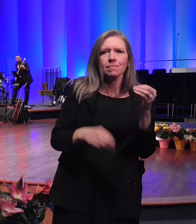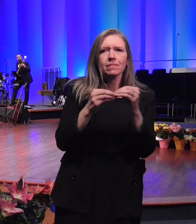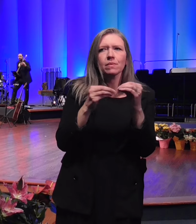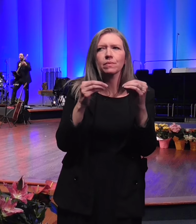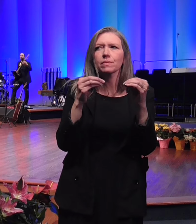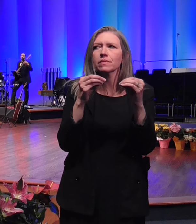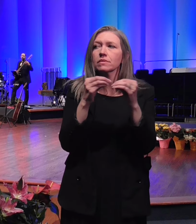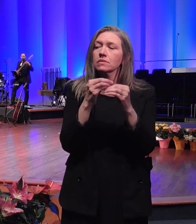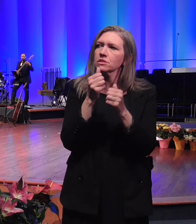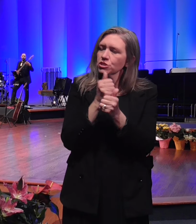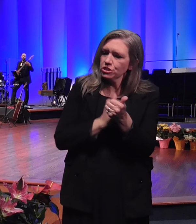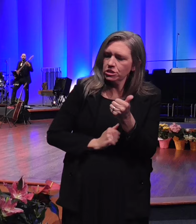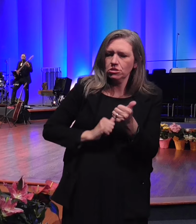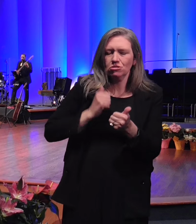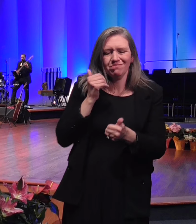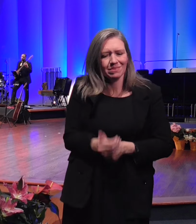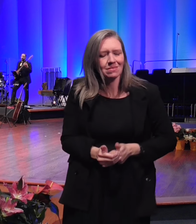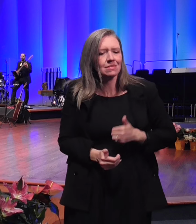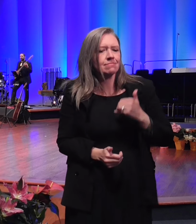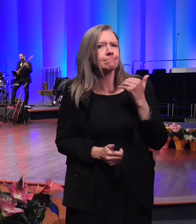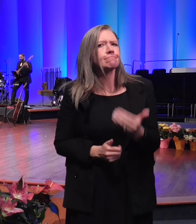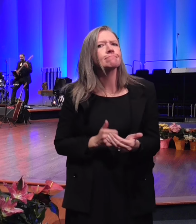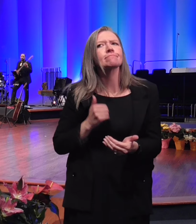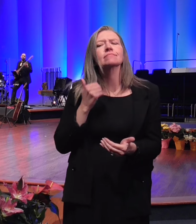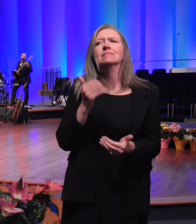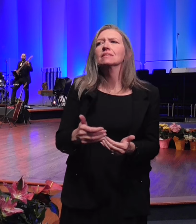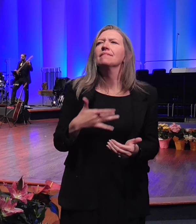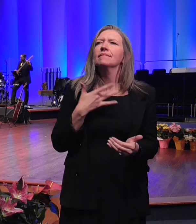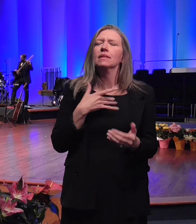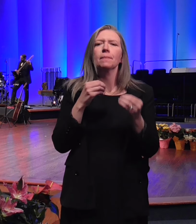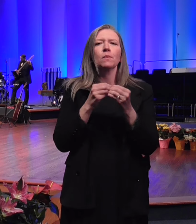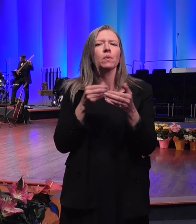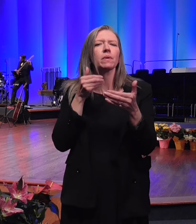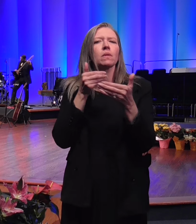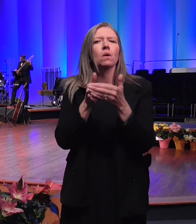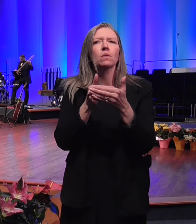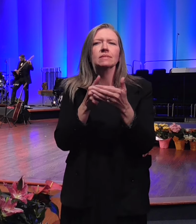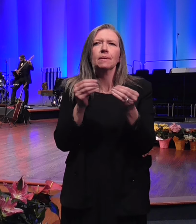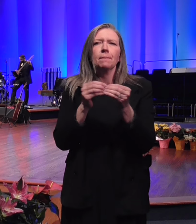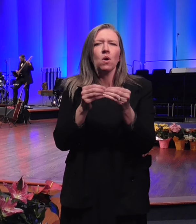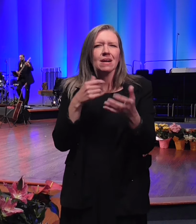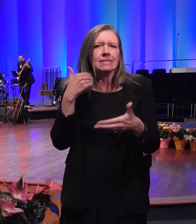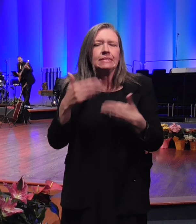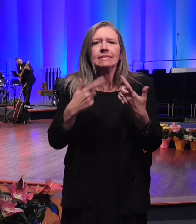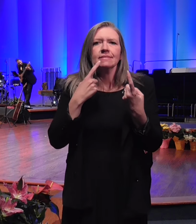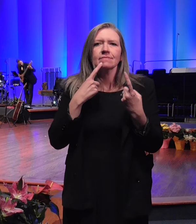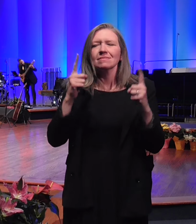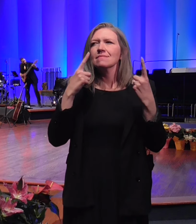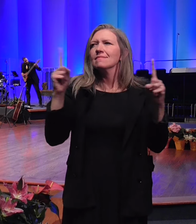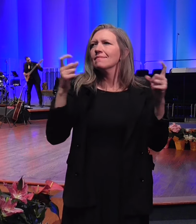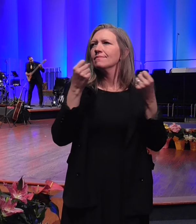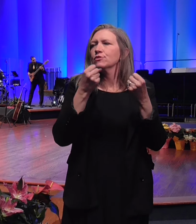Each step brings me closer to free.